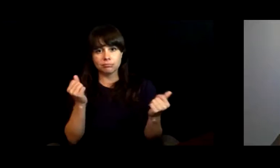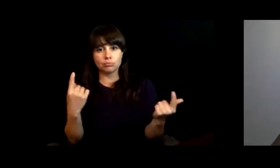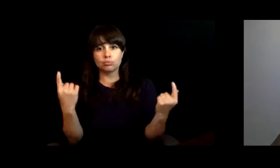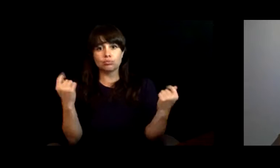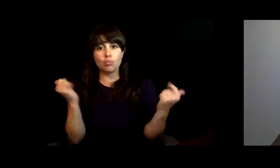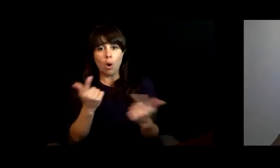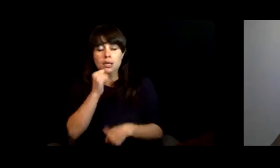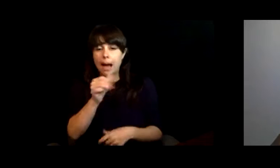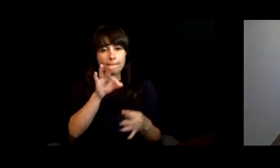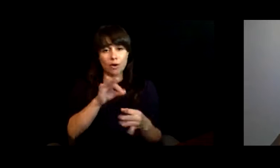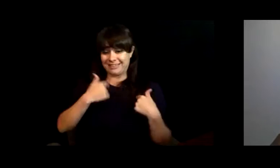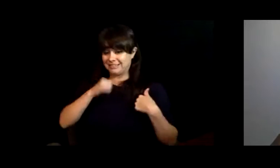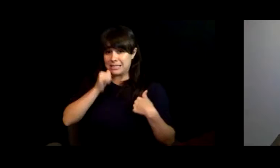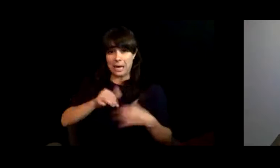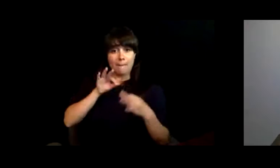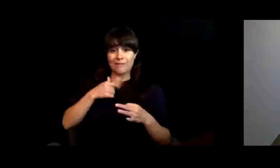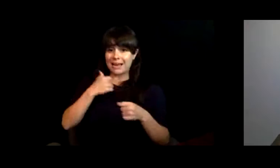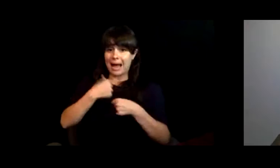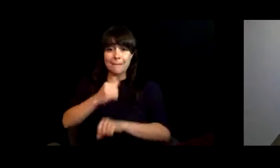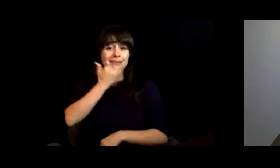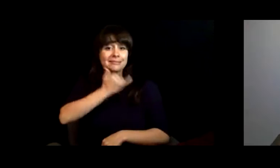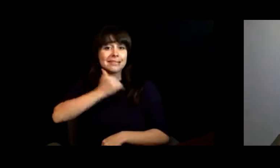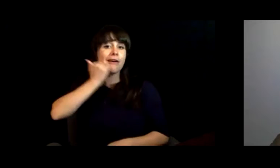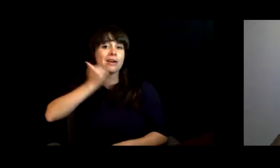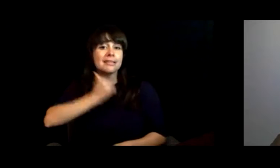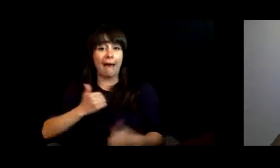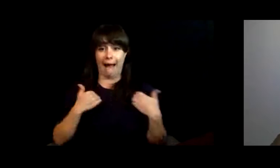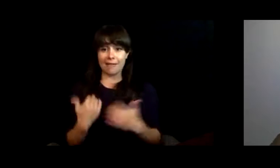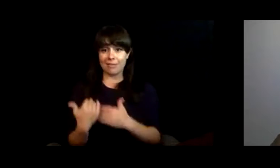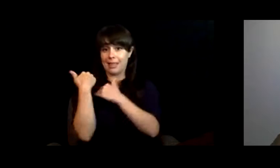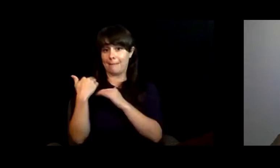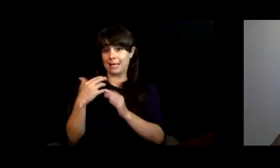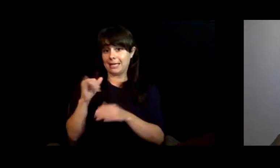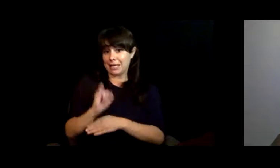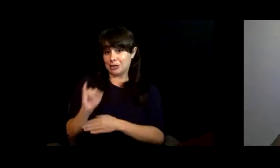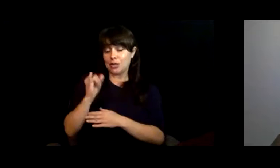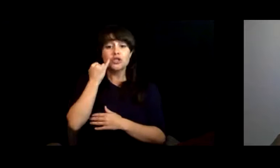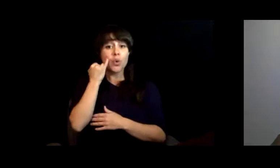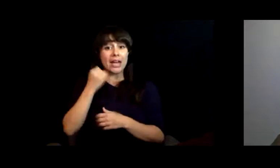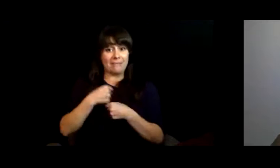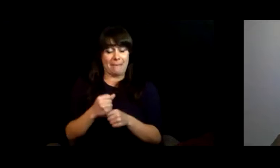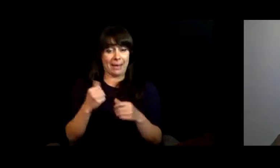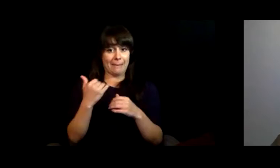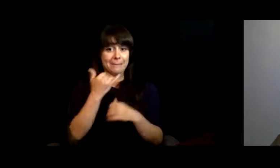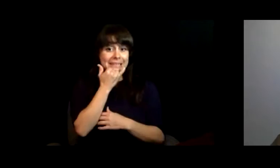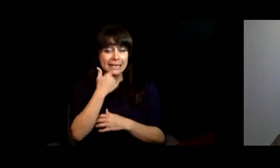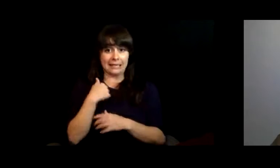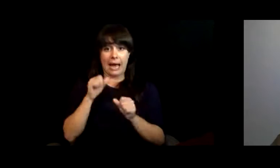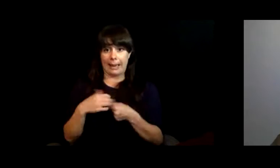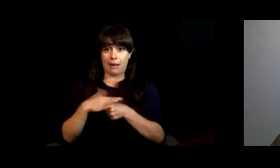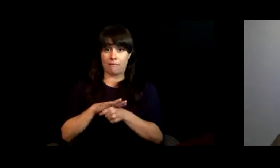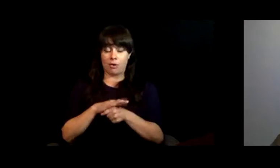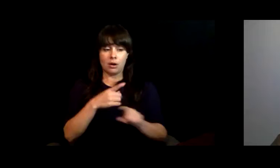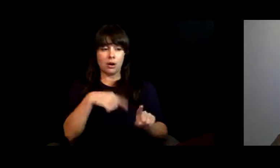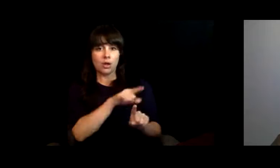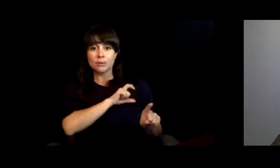make mistakes every day. I carry liability insurance, so if I do make a mistake, I can be covered for that. The police officers